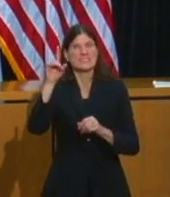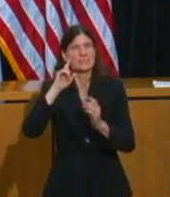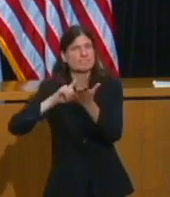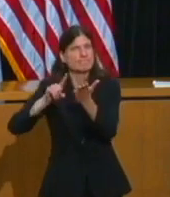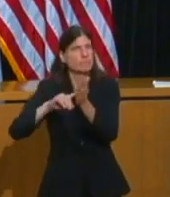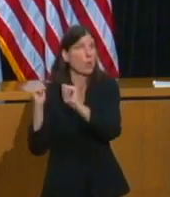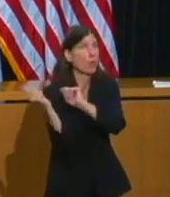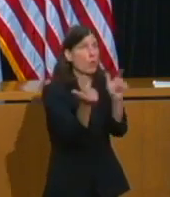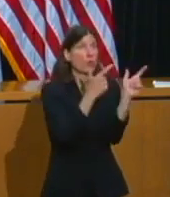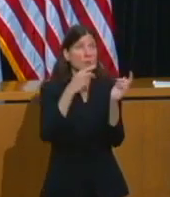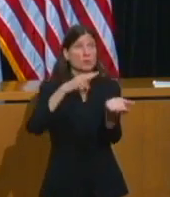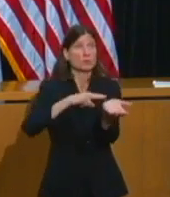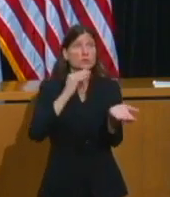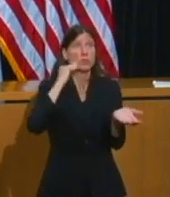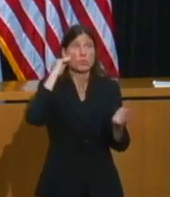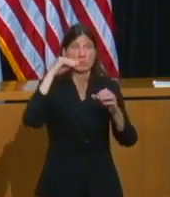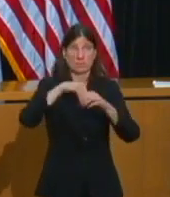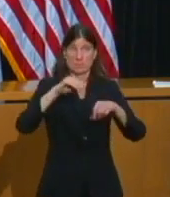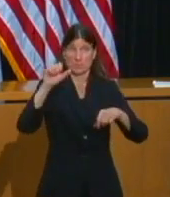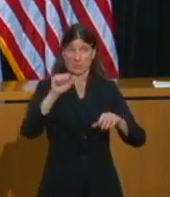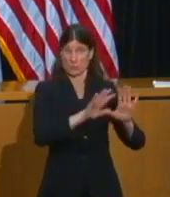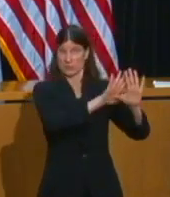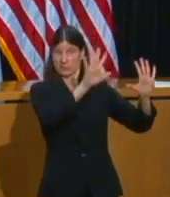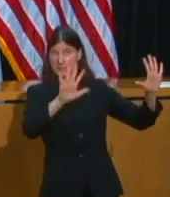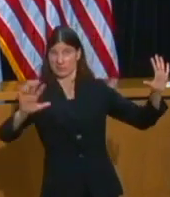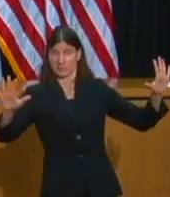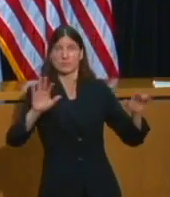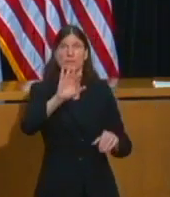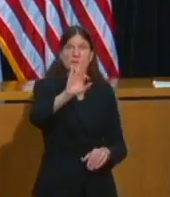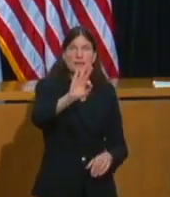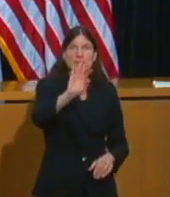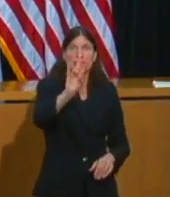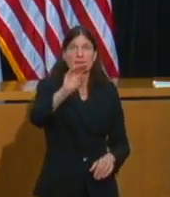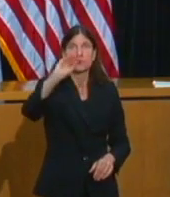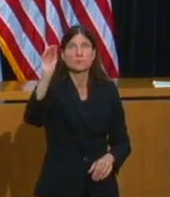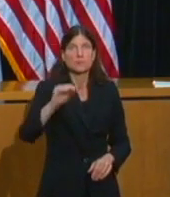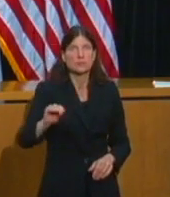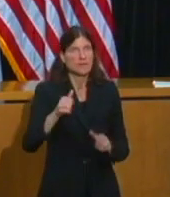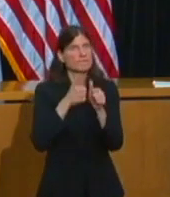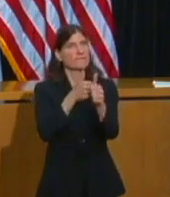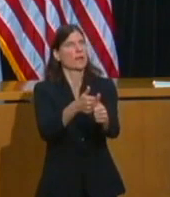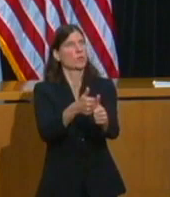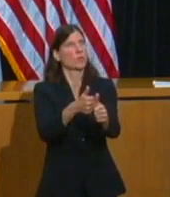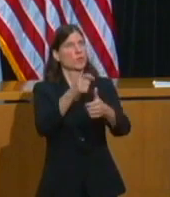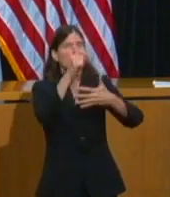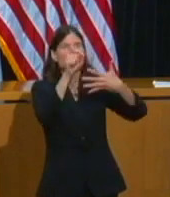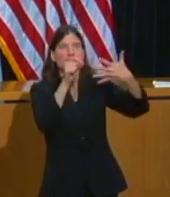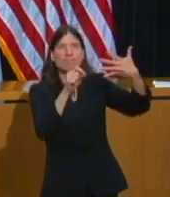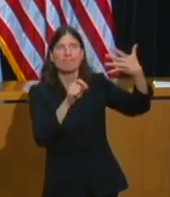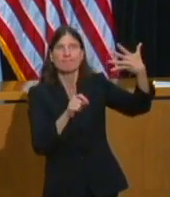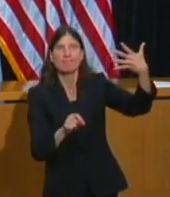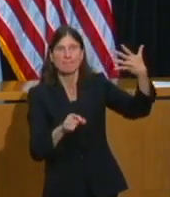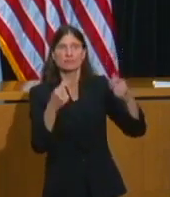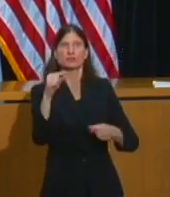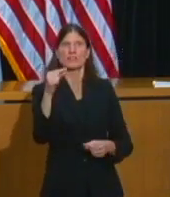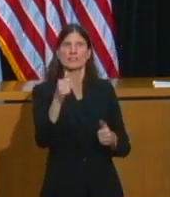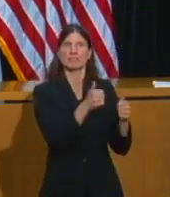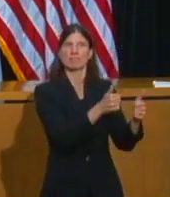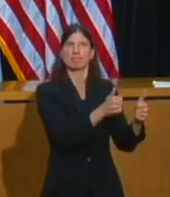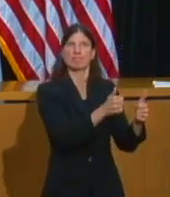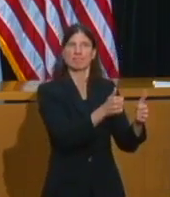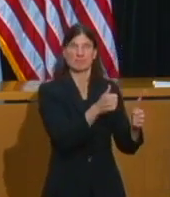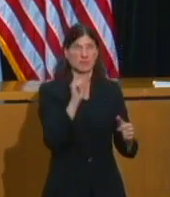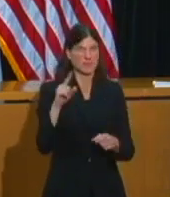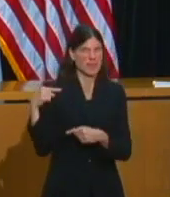As you may also recall, in the first round of audits, the period from May 4th to May 15th, all 360 nursing homes